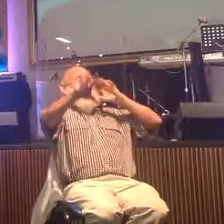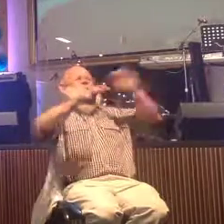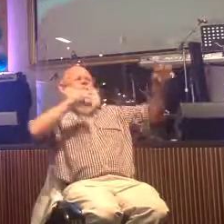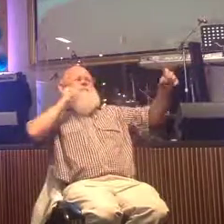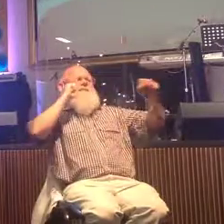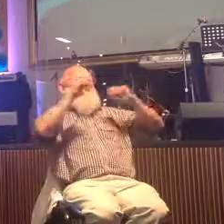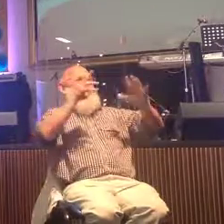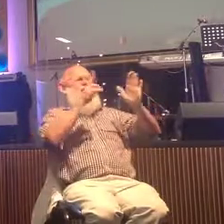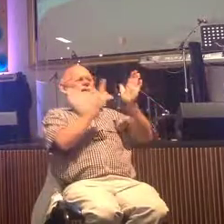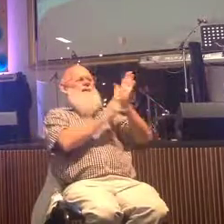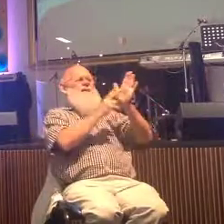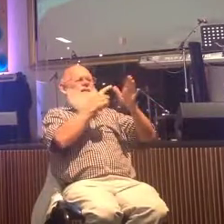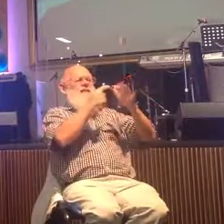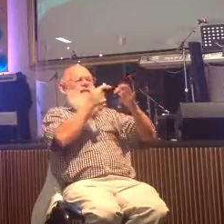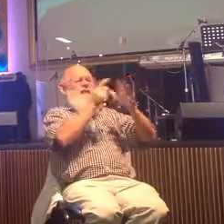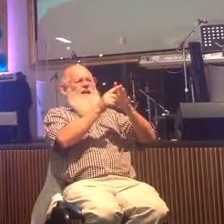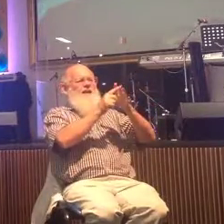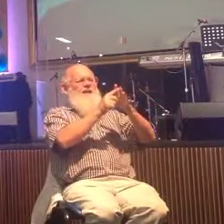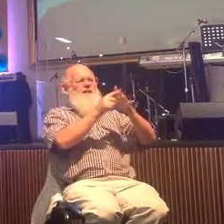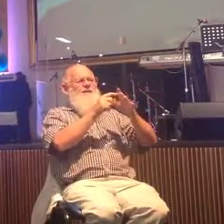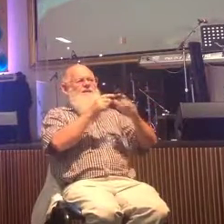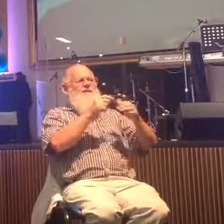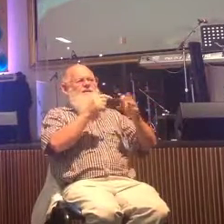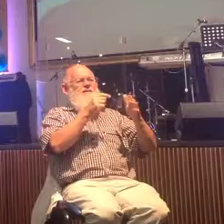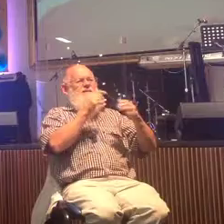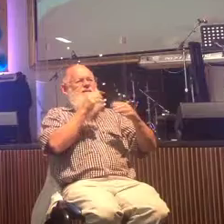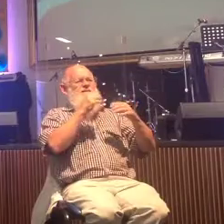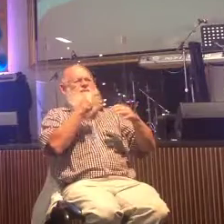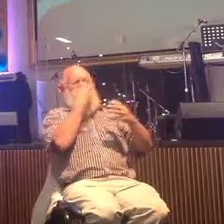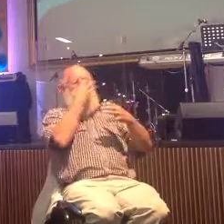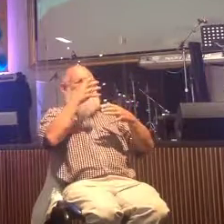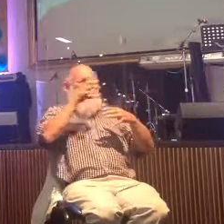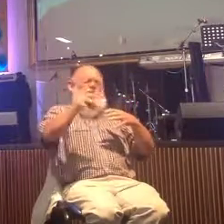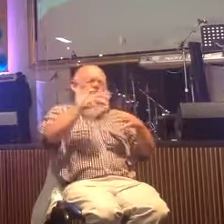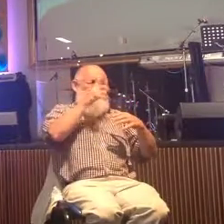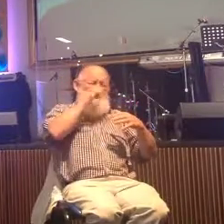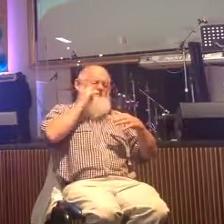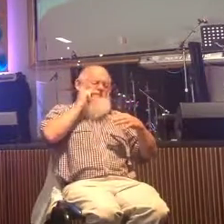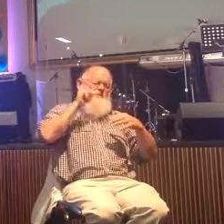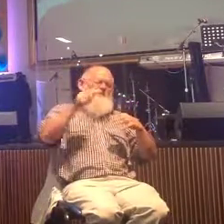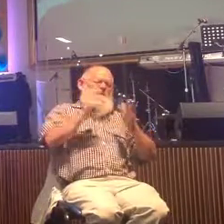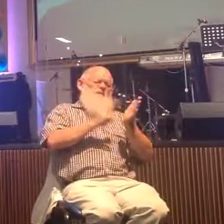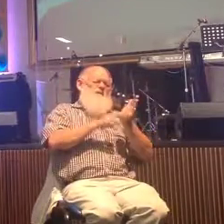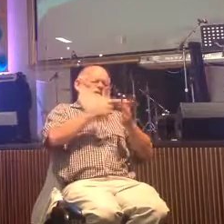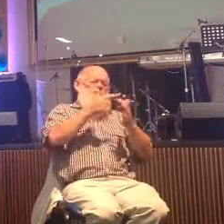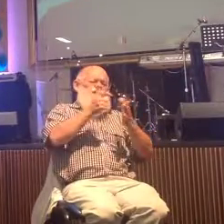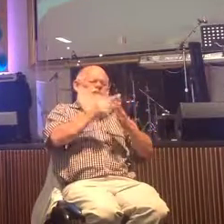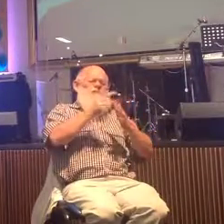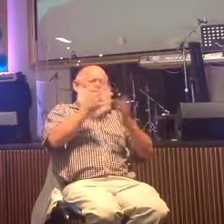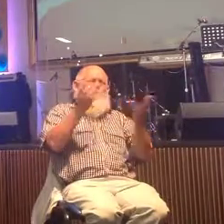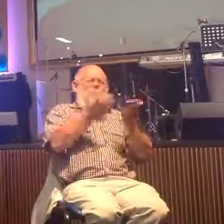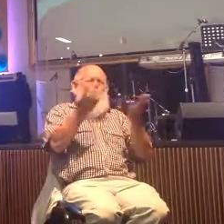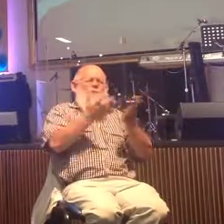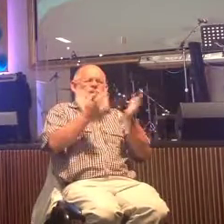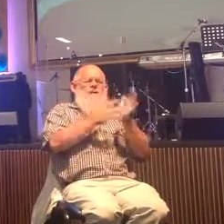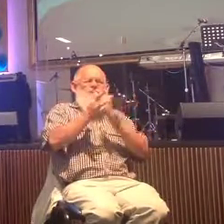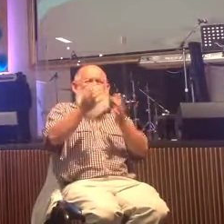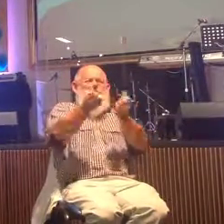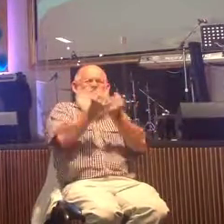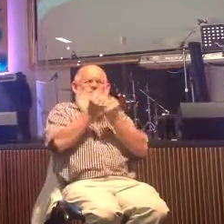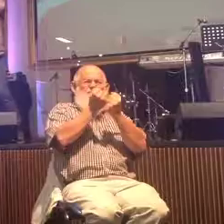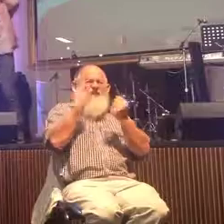And it was shameful for a Jewish person to see another person naked. So they would be like, oh, where on earth has he taken us?